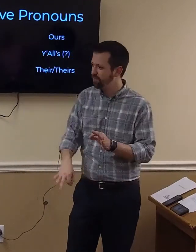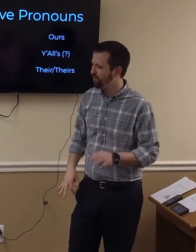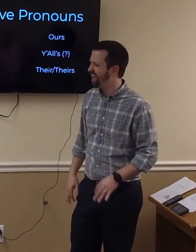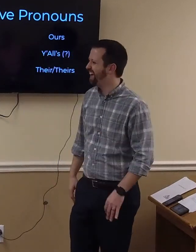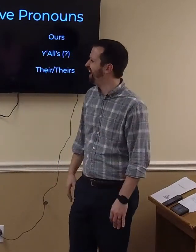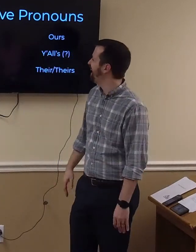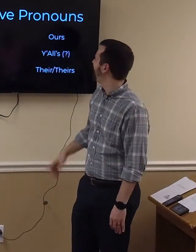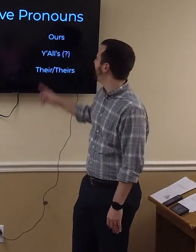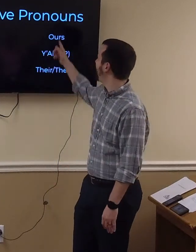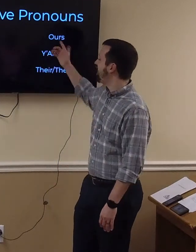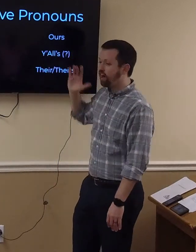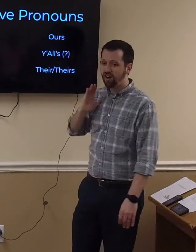Simple. Ours.